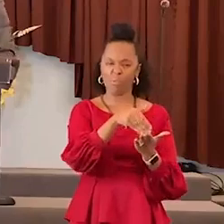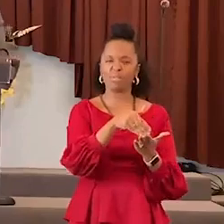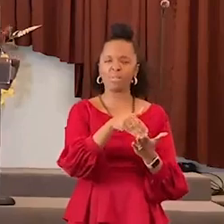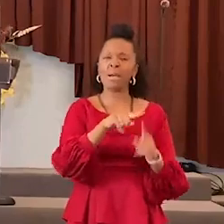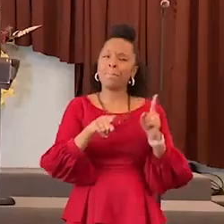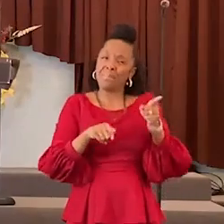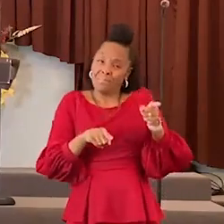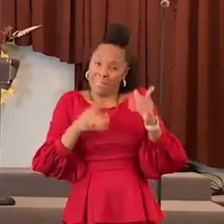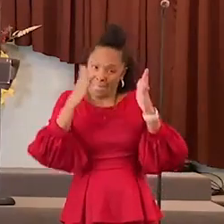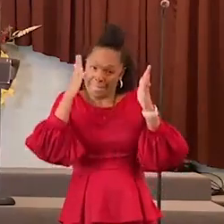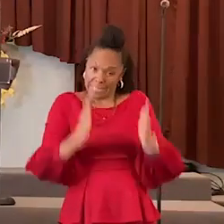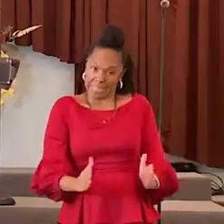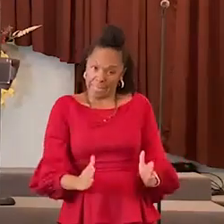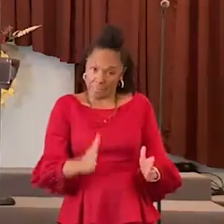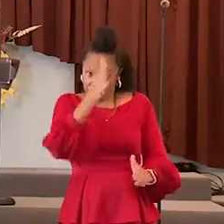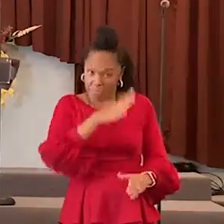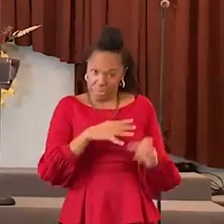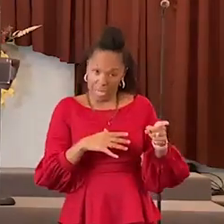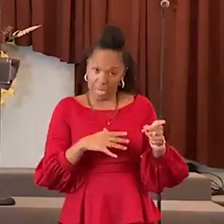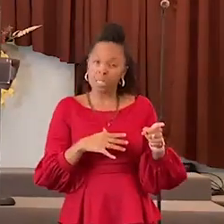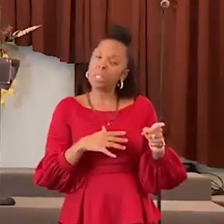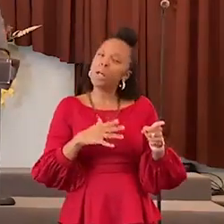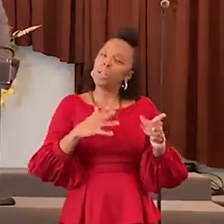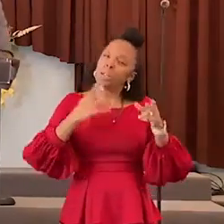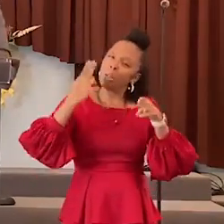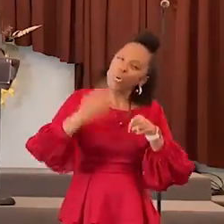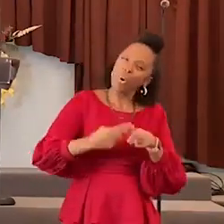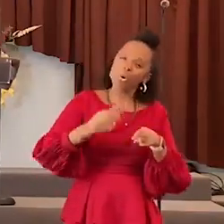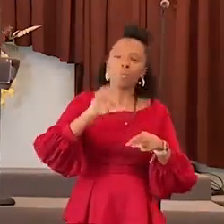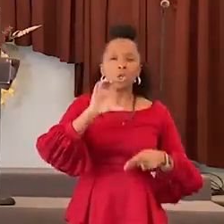the text says he was a certain man.